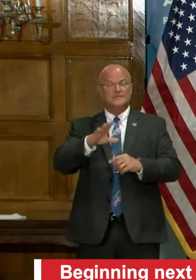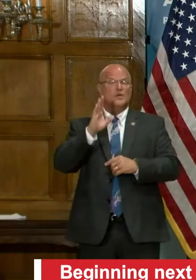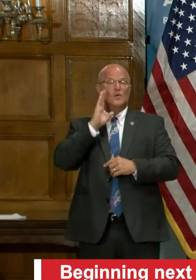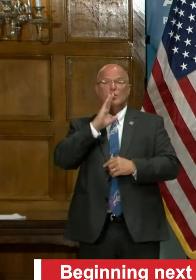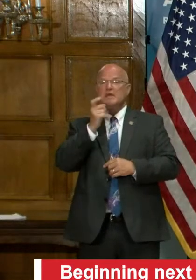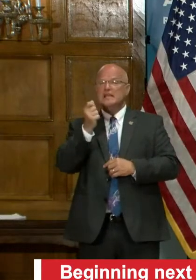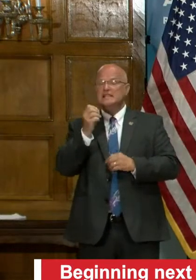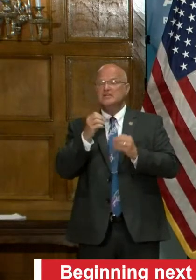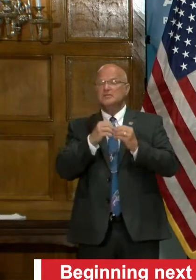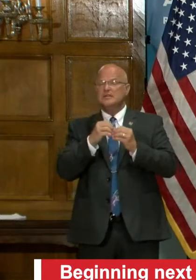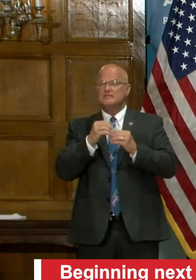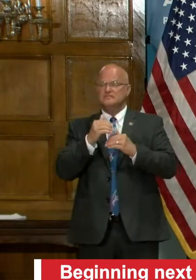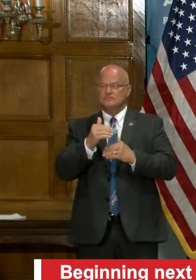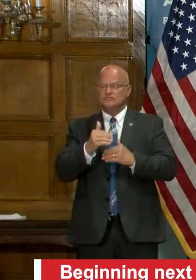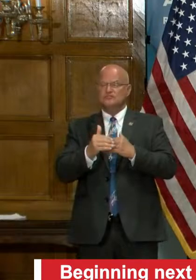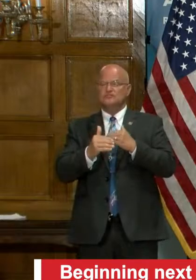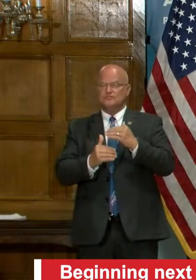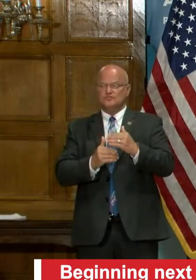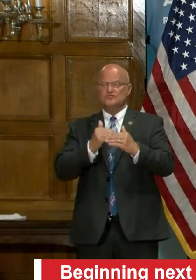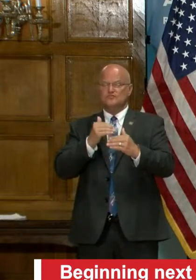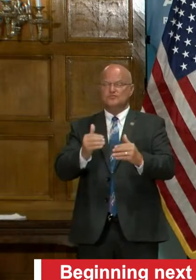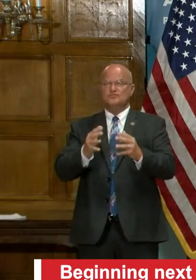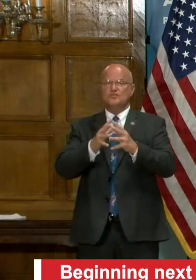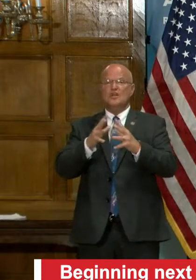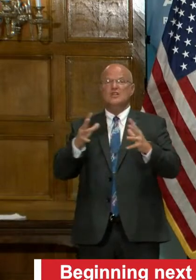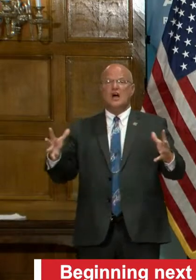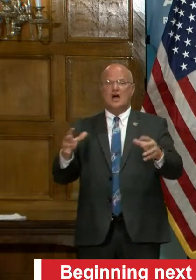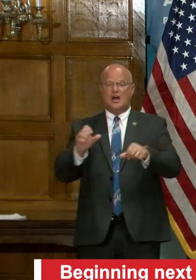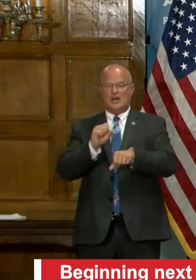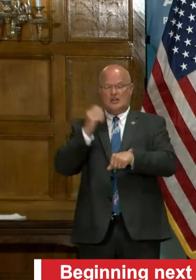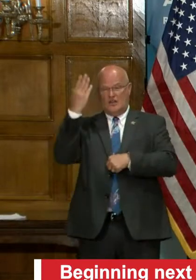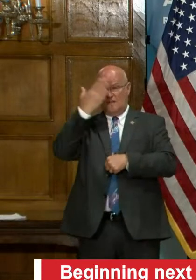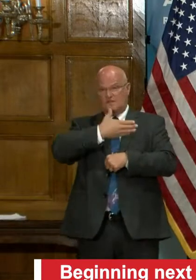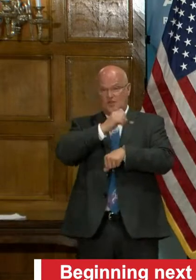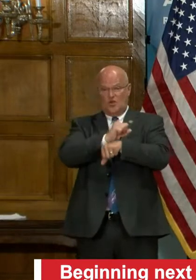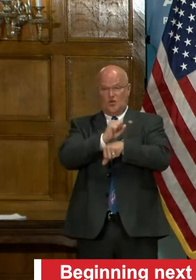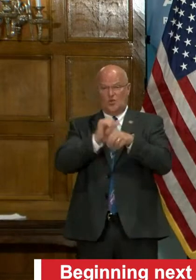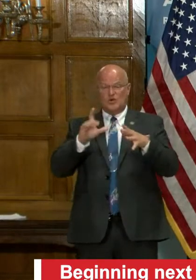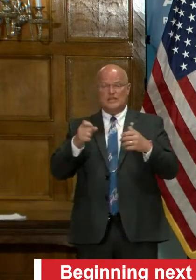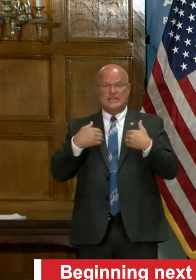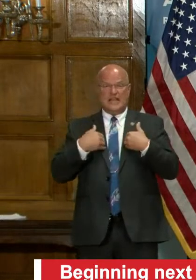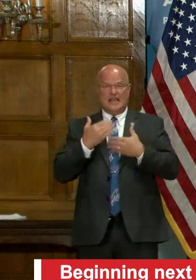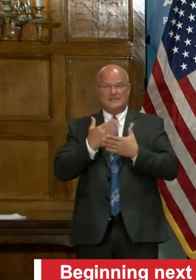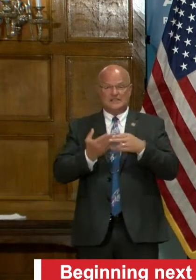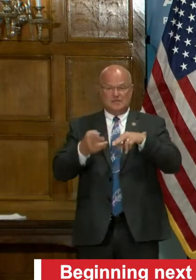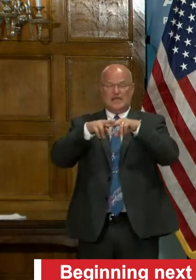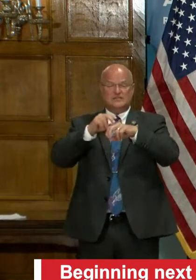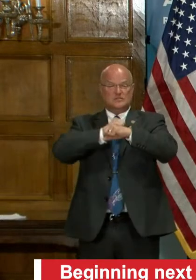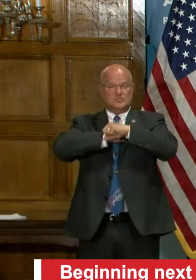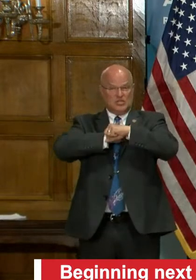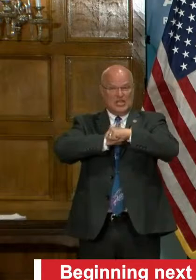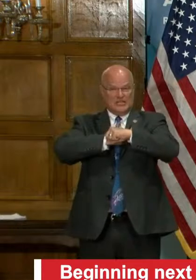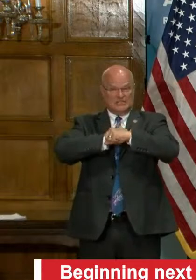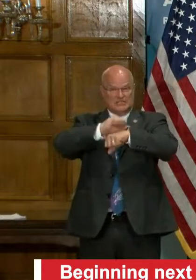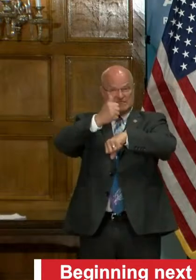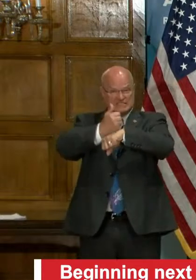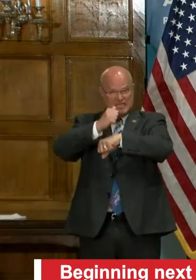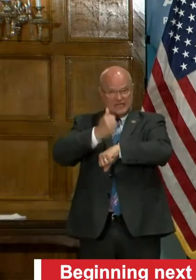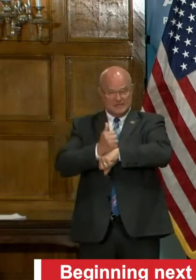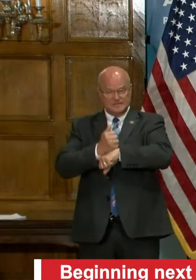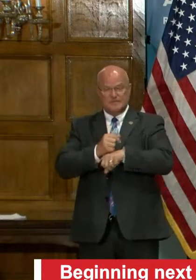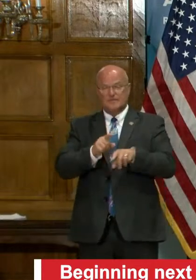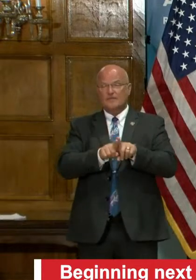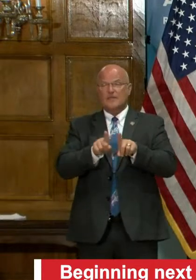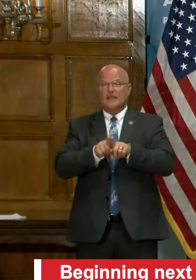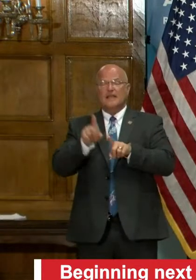will be a little bit of a gradual process. We have a lot of frontline workers that might need to have some extra protections in there